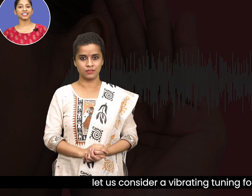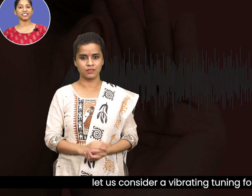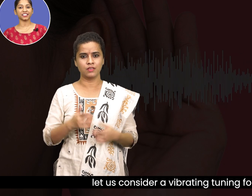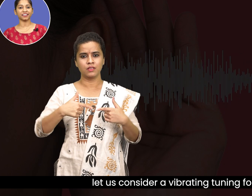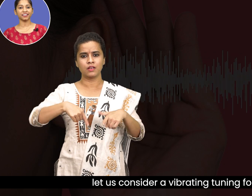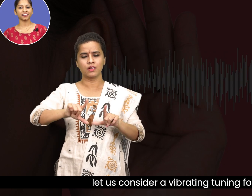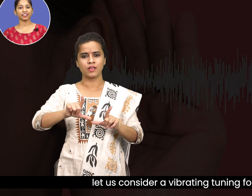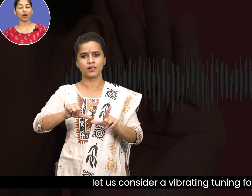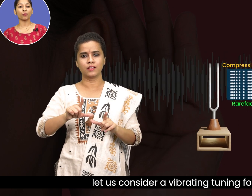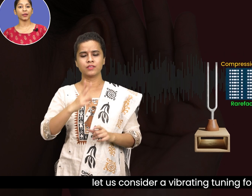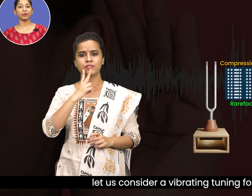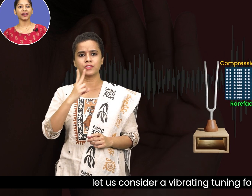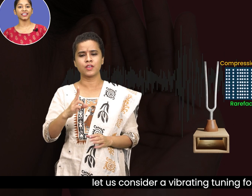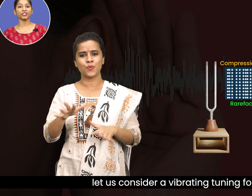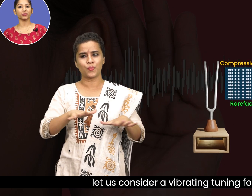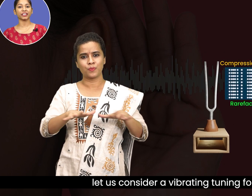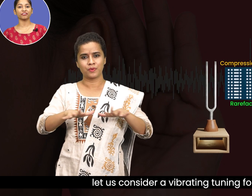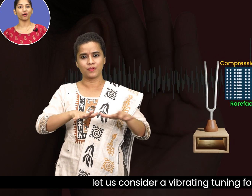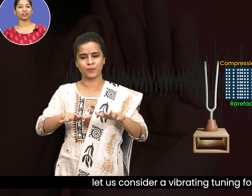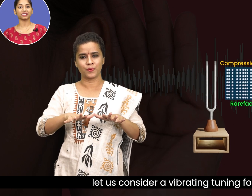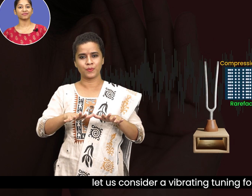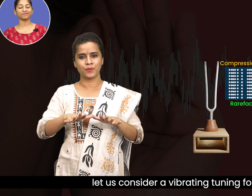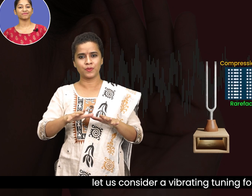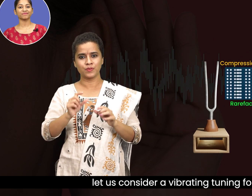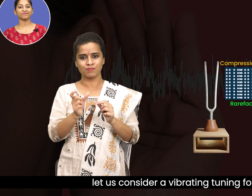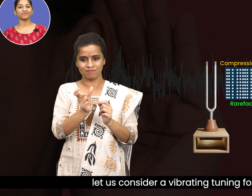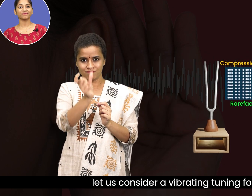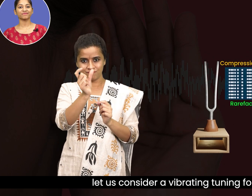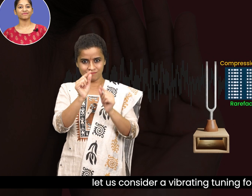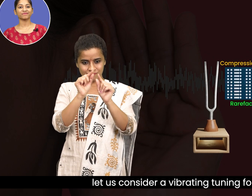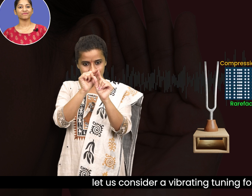let us consider a vibrating tuning fork.